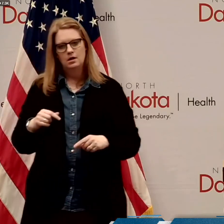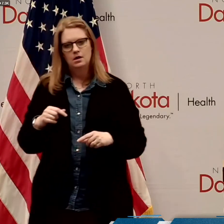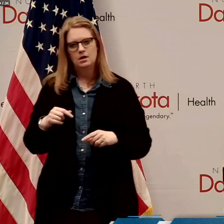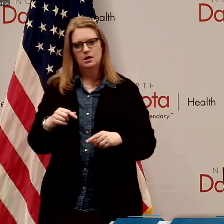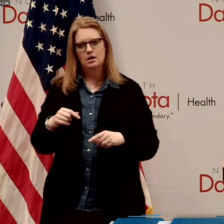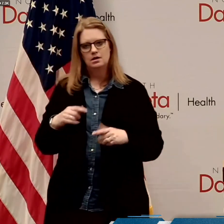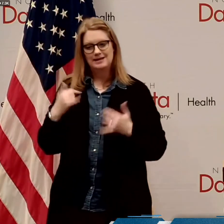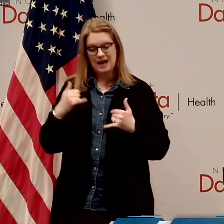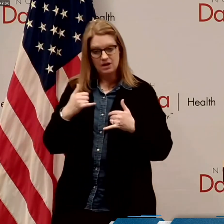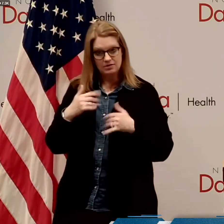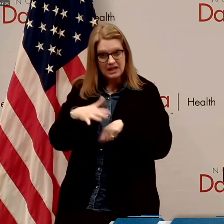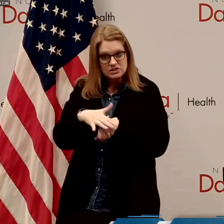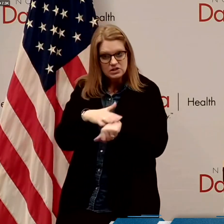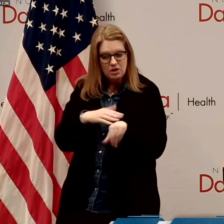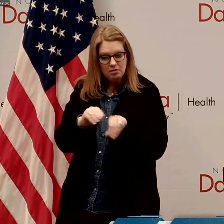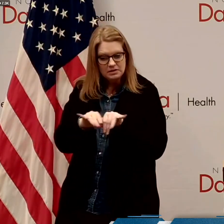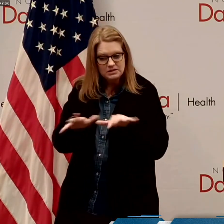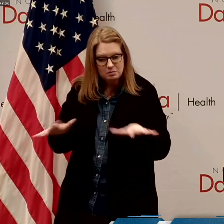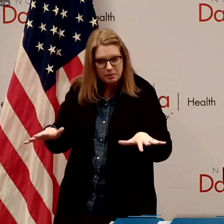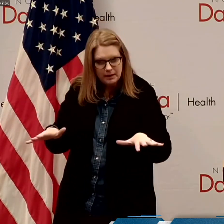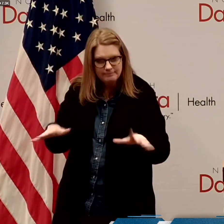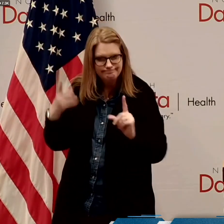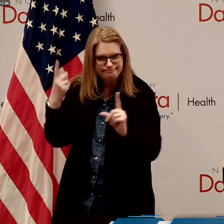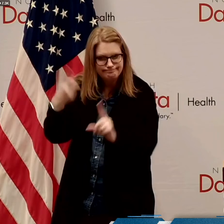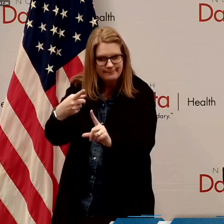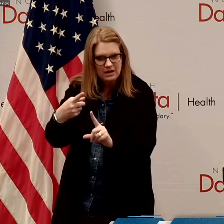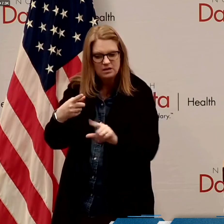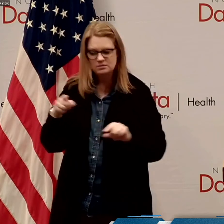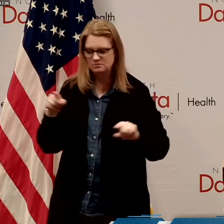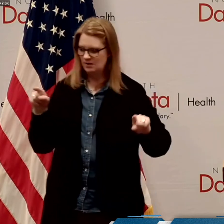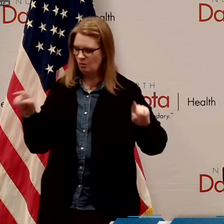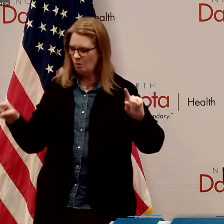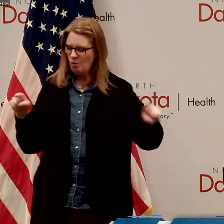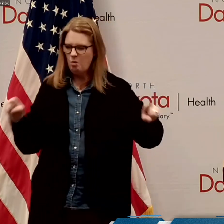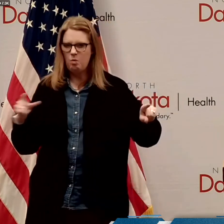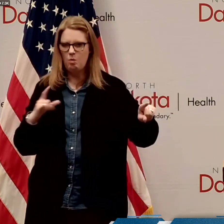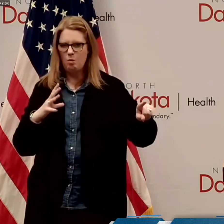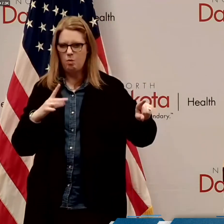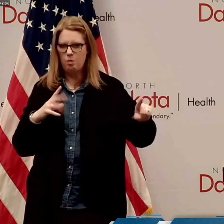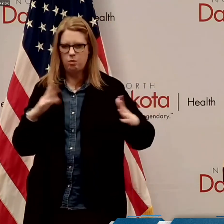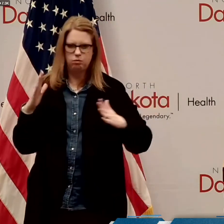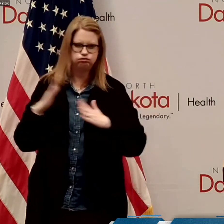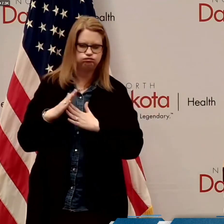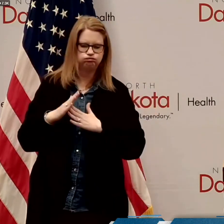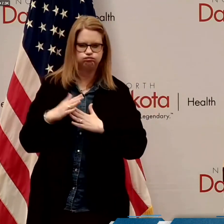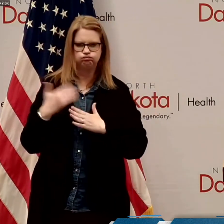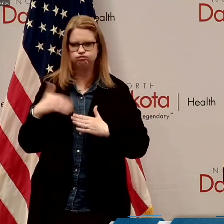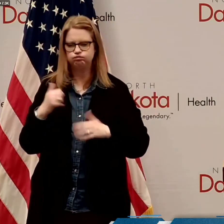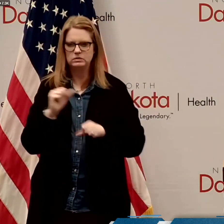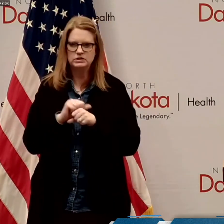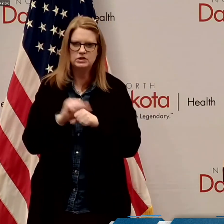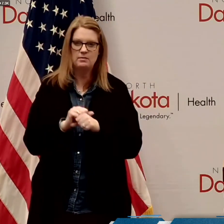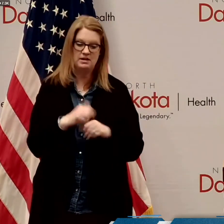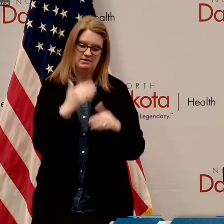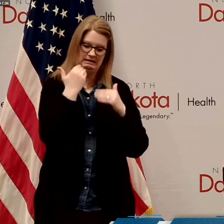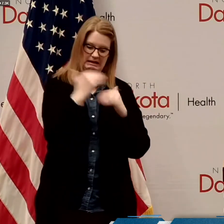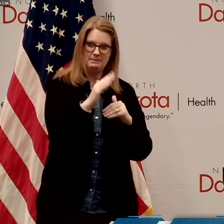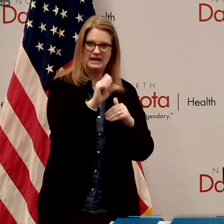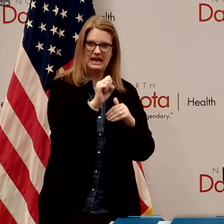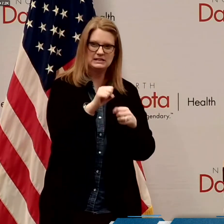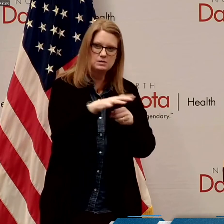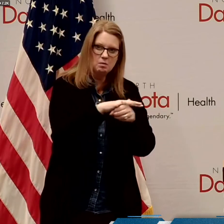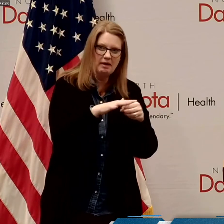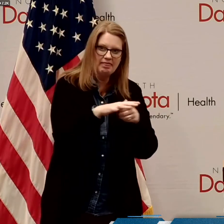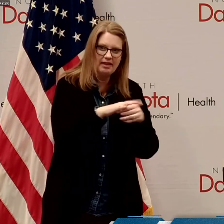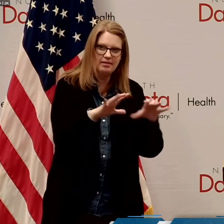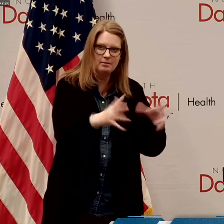As we work to slow the spread in North Dakota, our air bases are doing a fantastic job, and they're working to limit the cases among their population. They're working with the